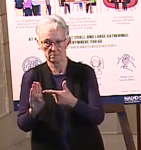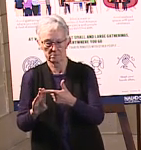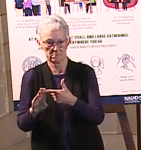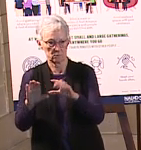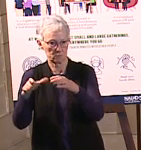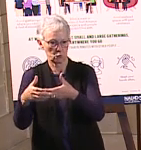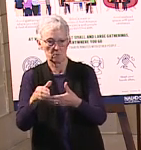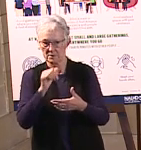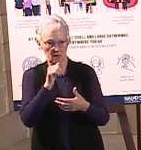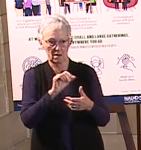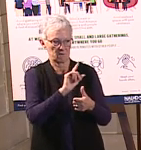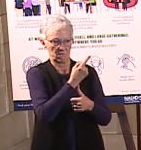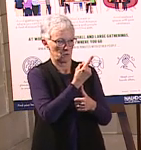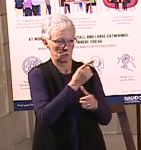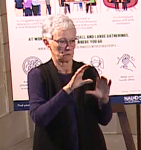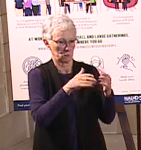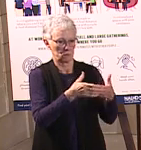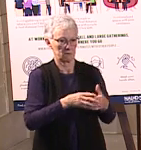all I got. All right.